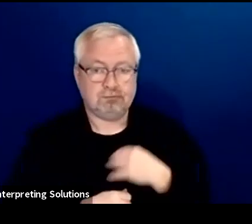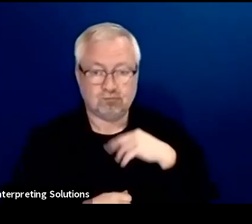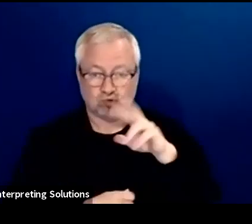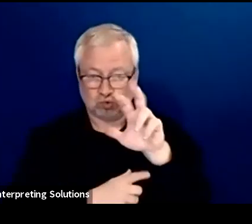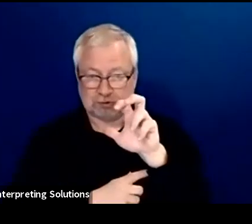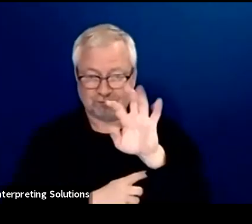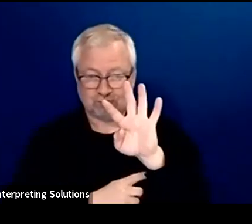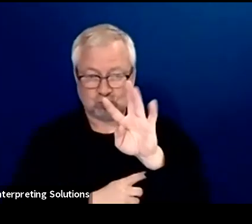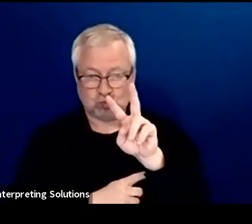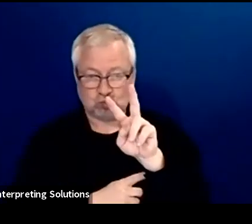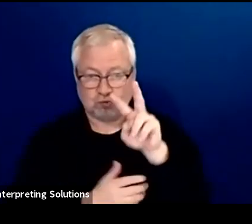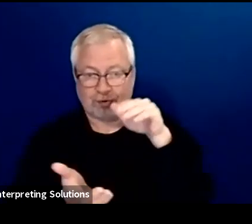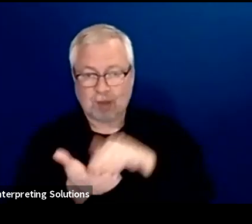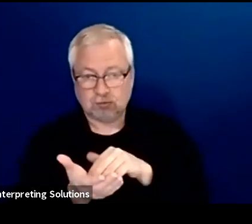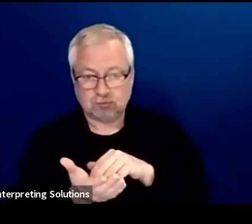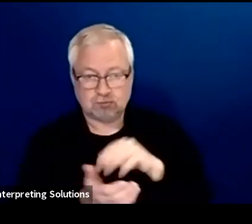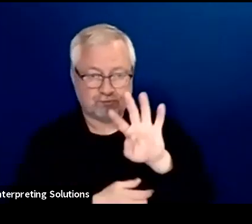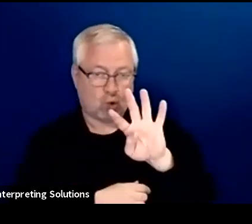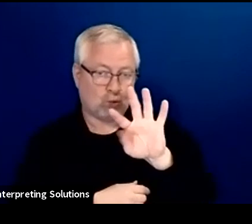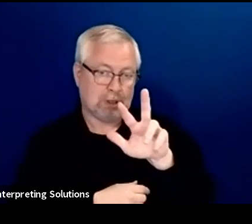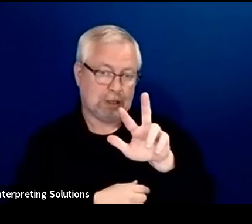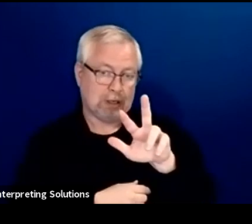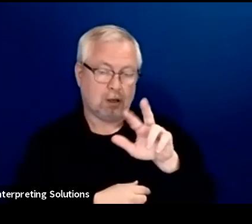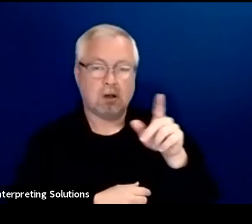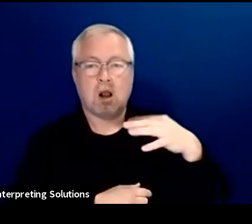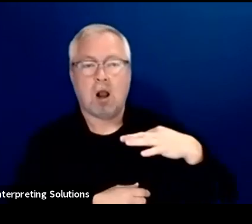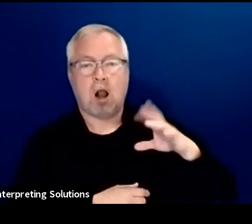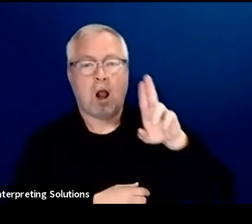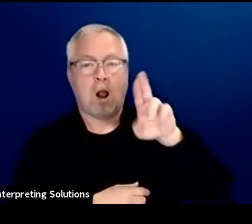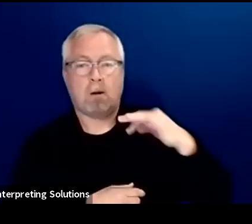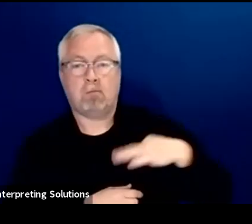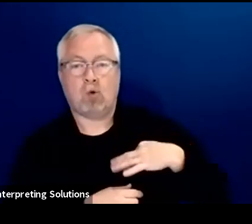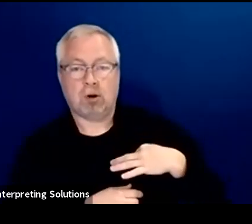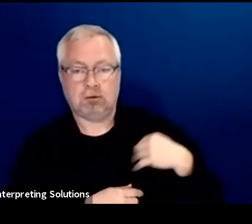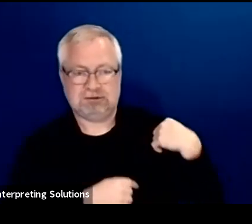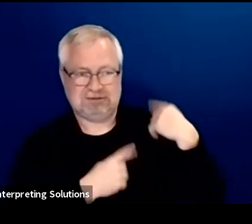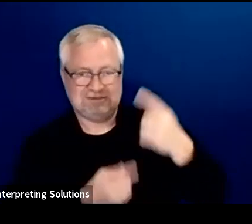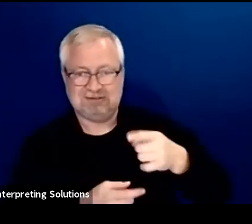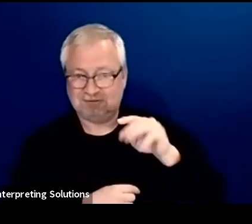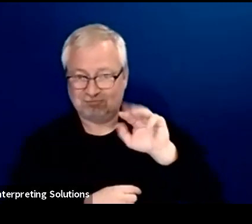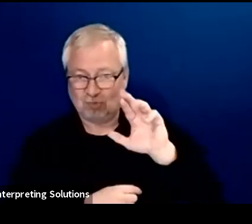342,043 unemployment insurance applications since March 16th. Last Friday, we had